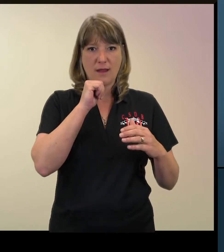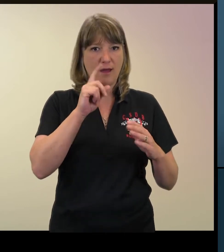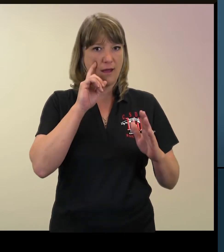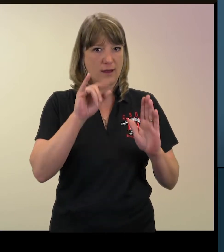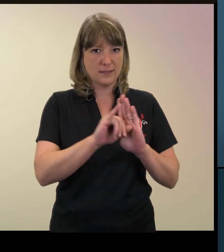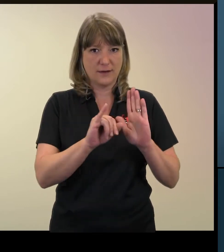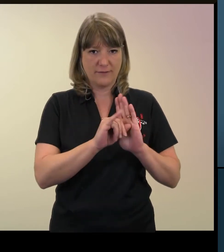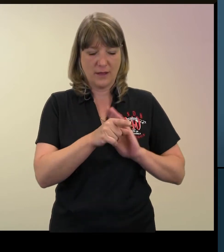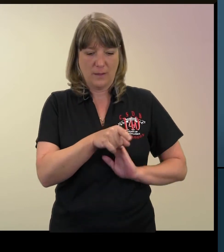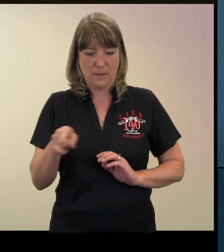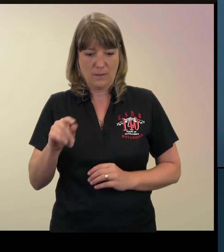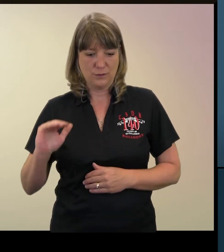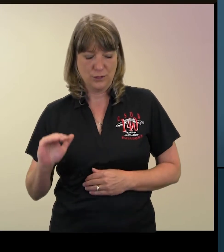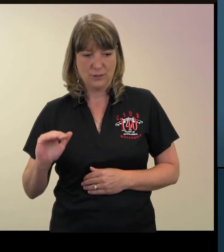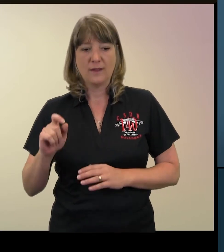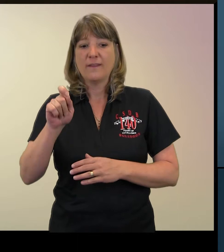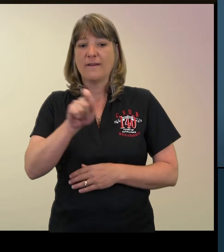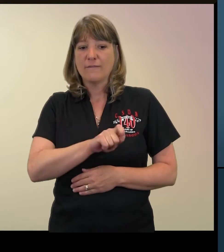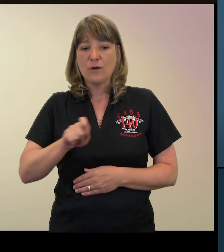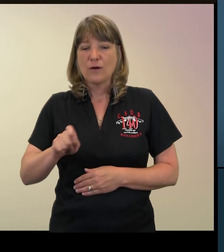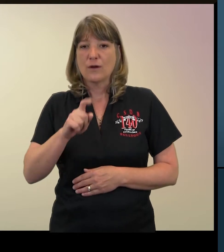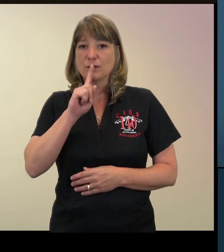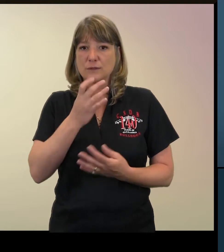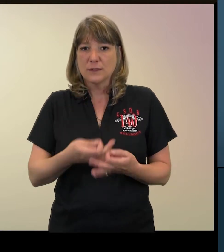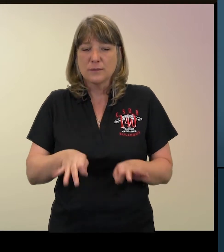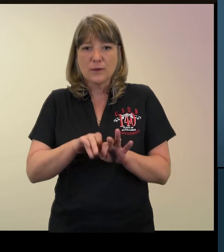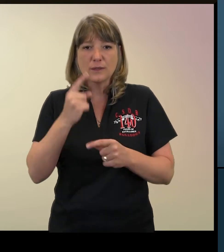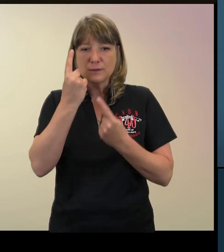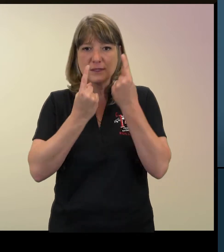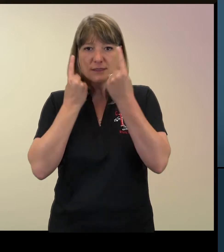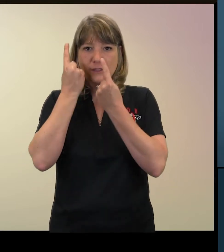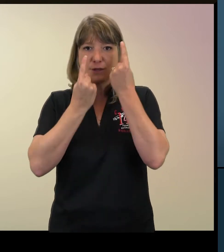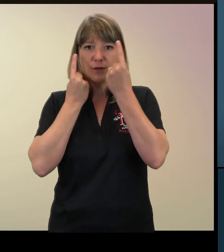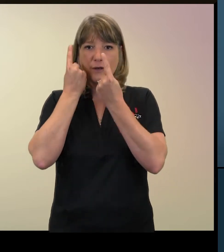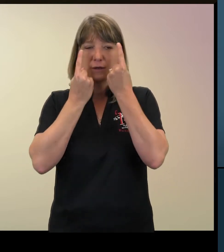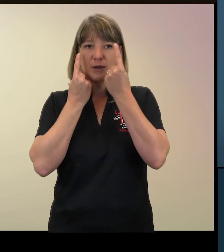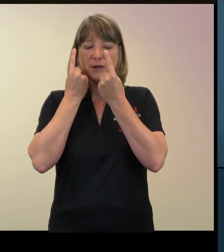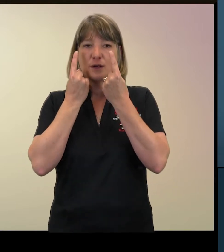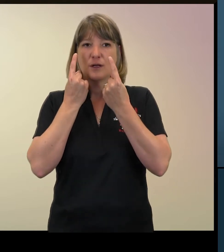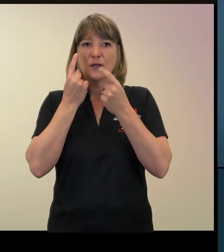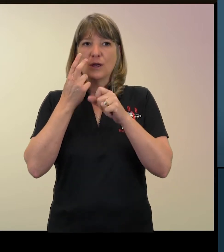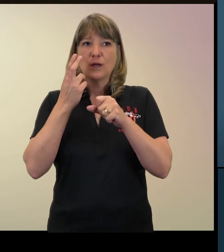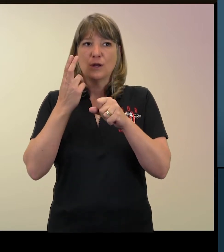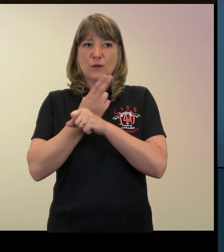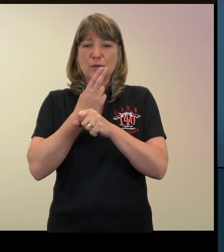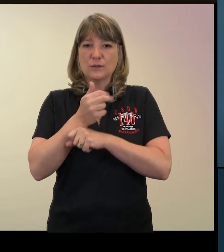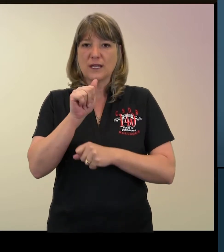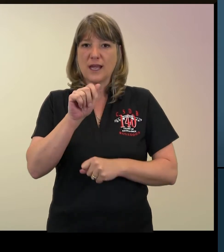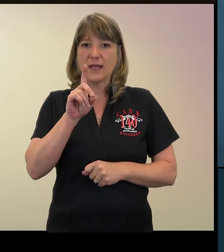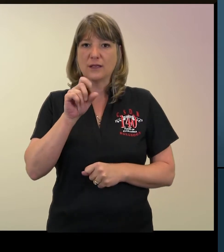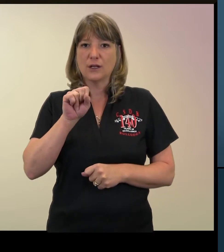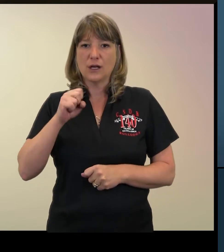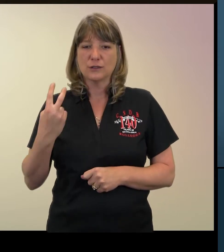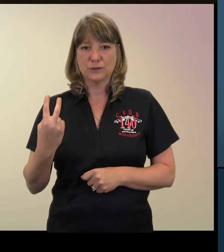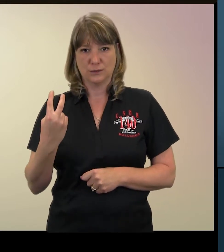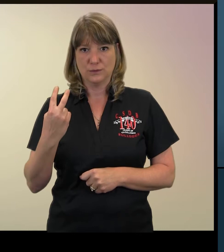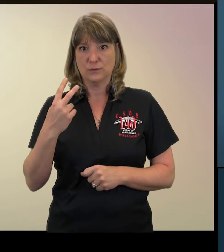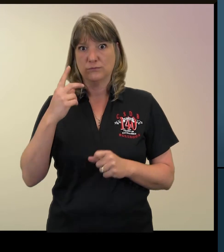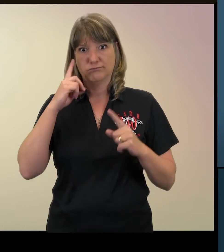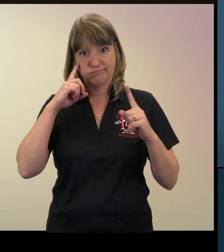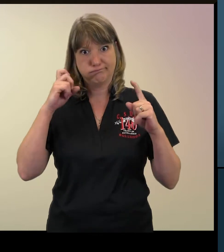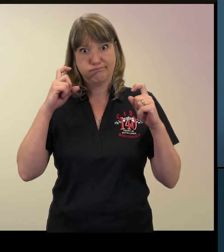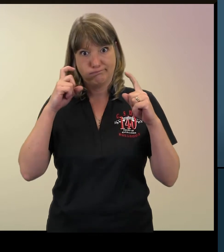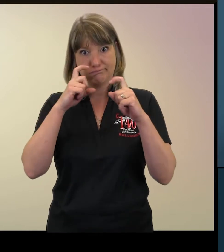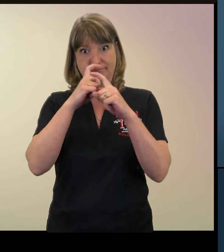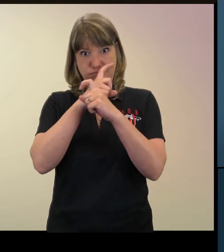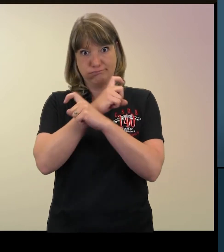under-identified autism among those children. Therefore, it's important to consider that use of the ADAS-2